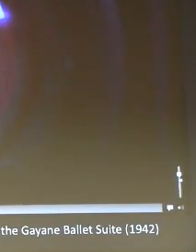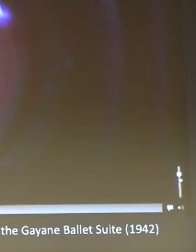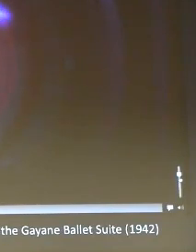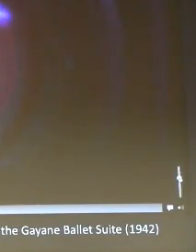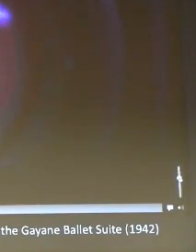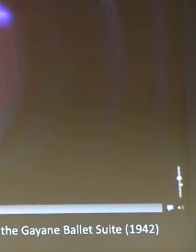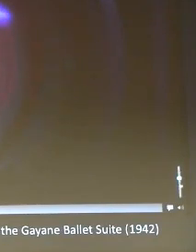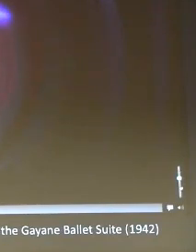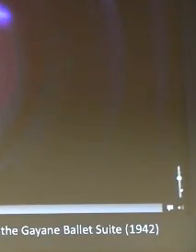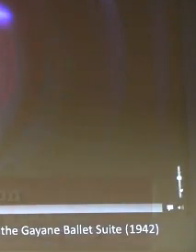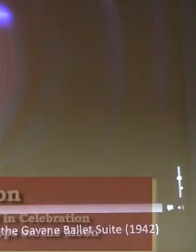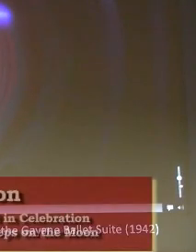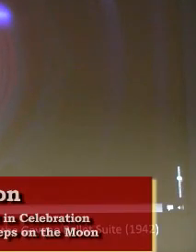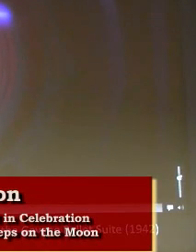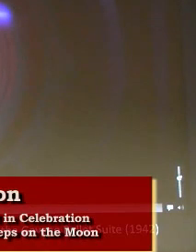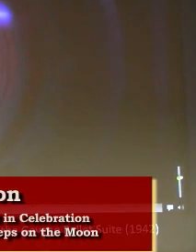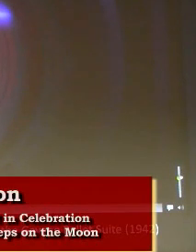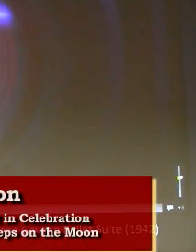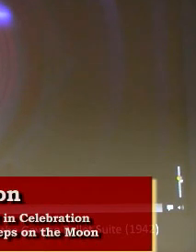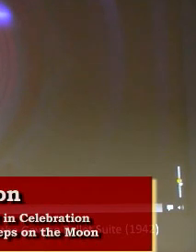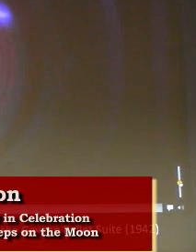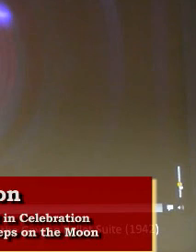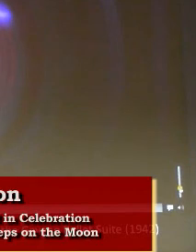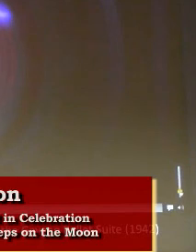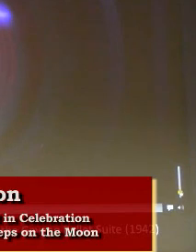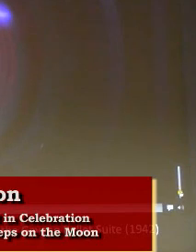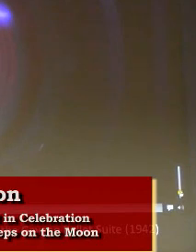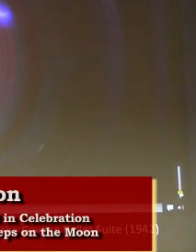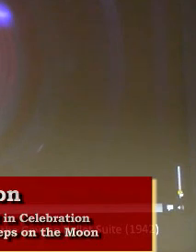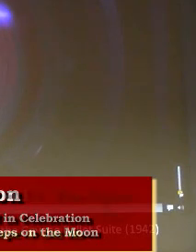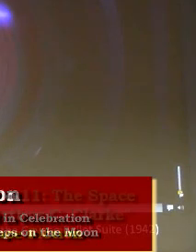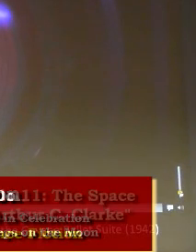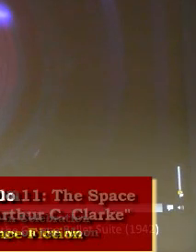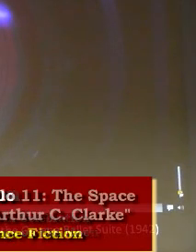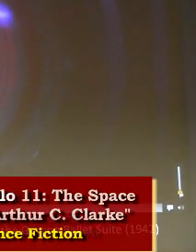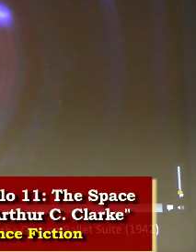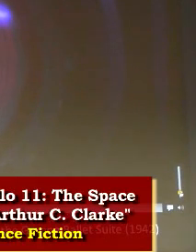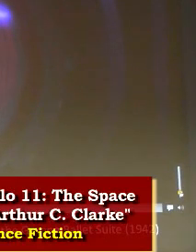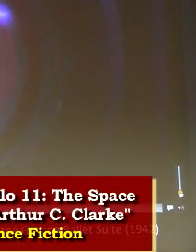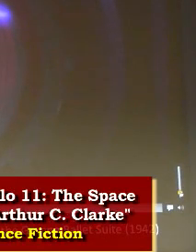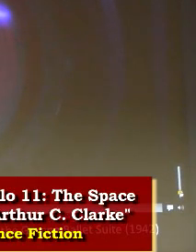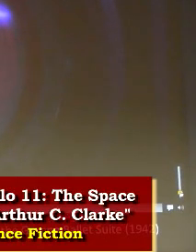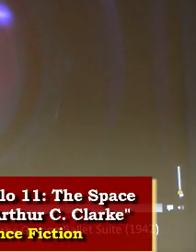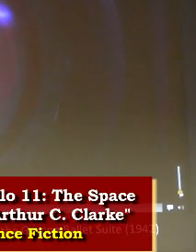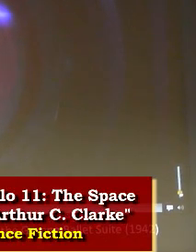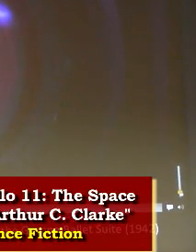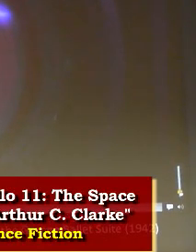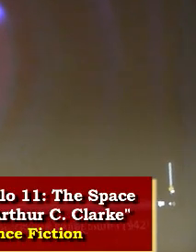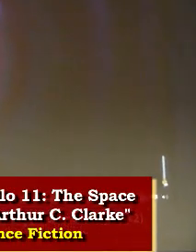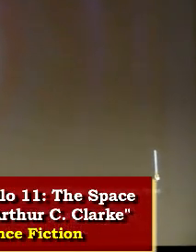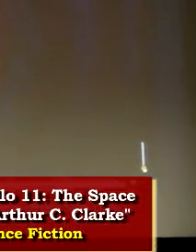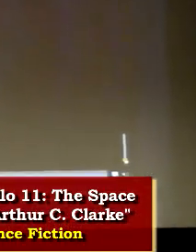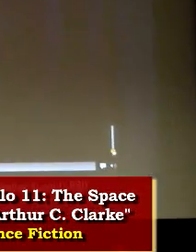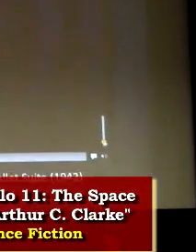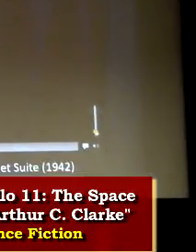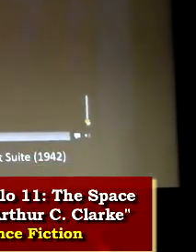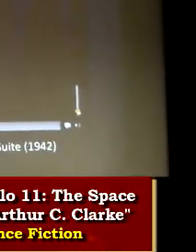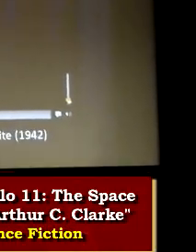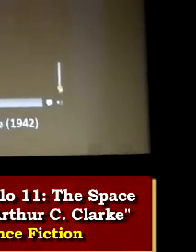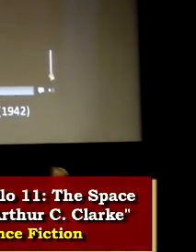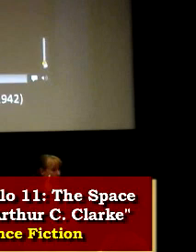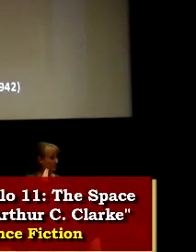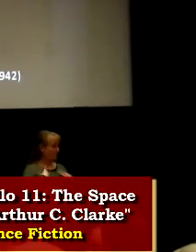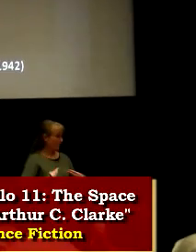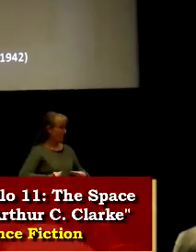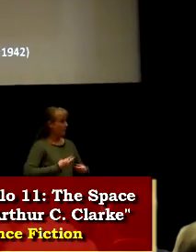But the general idea that this part of the film evokes is that it's a lonely place. It's necessarily lonely because the